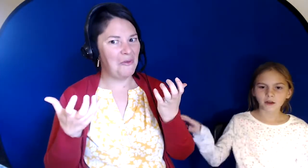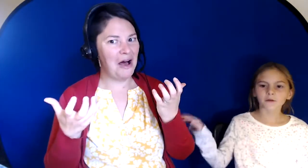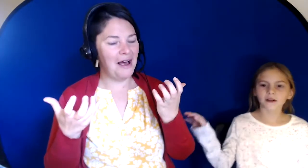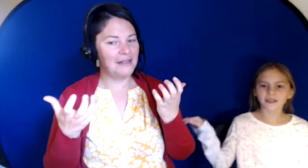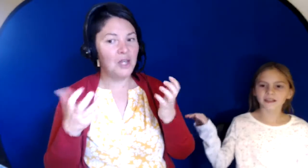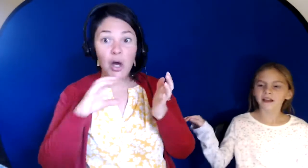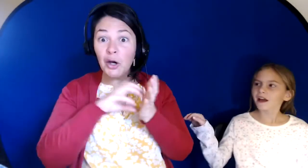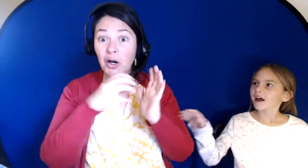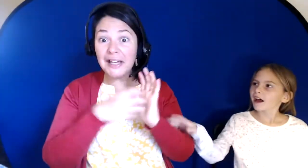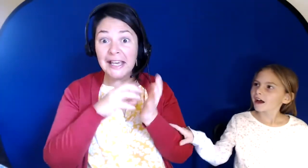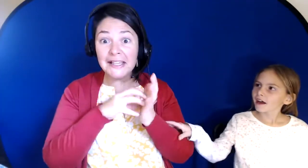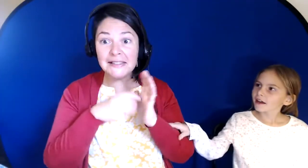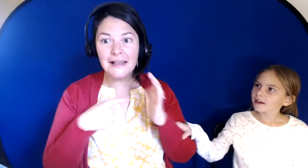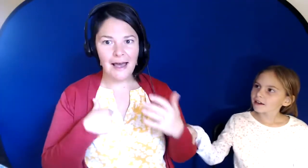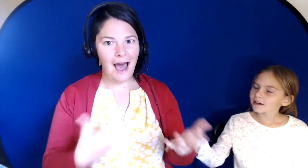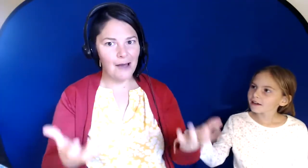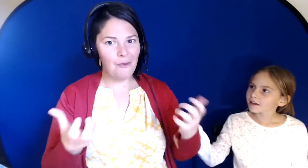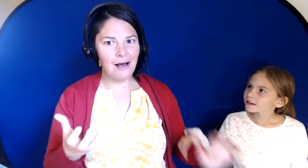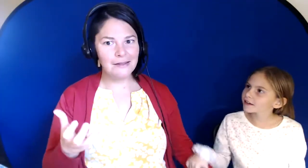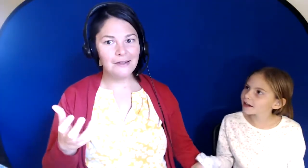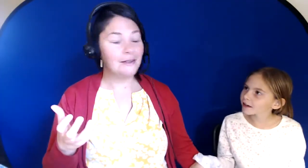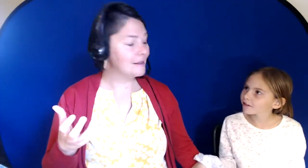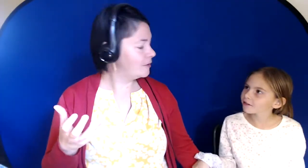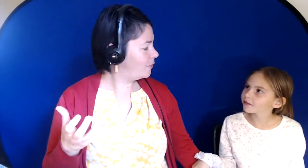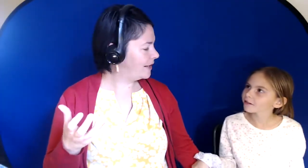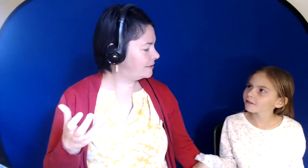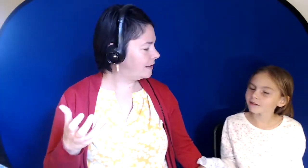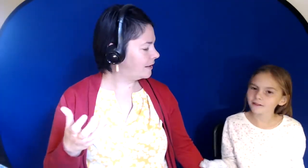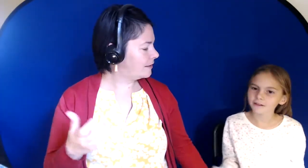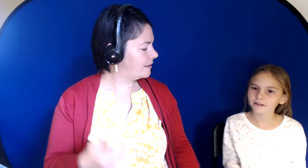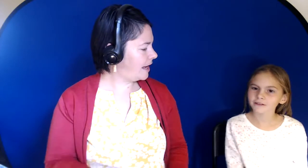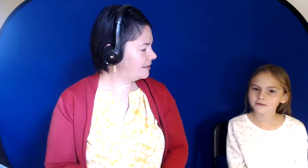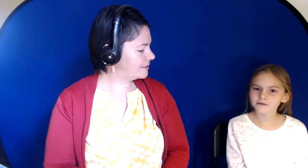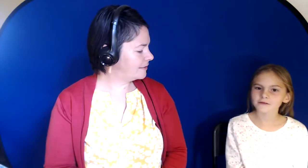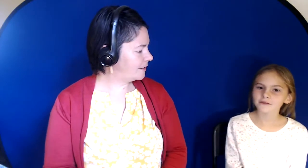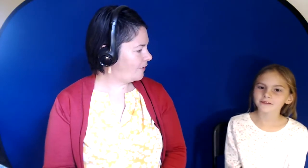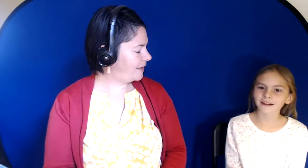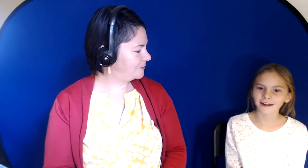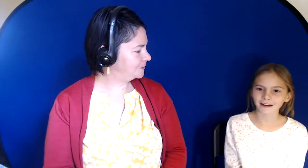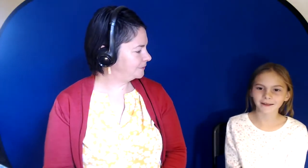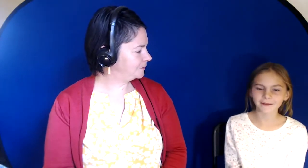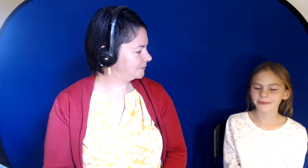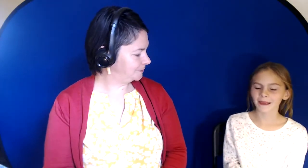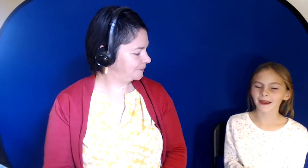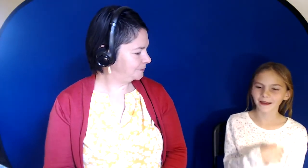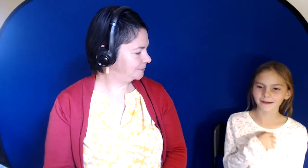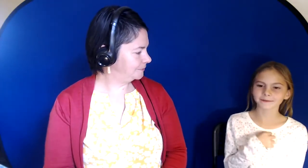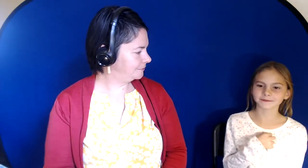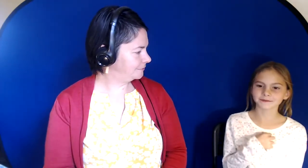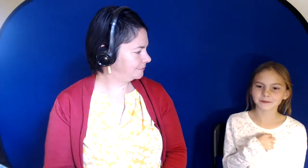want. Cookies. I want. Wait a second. Yes, go ahead. hmm